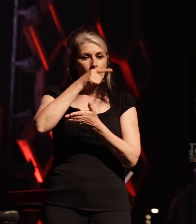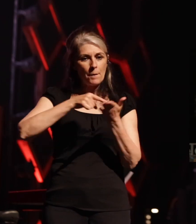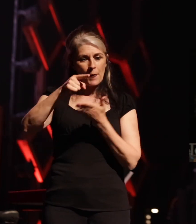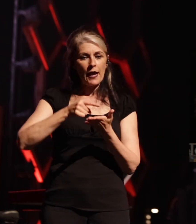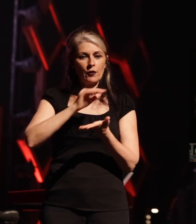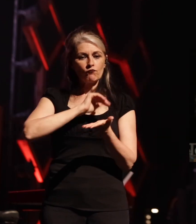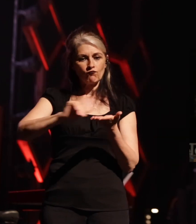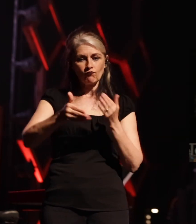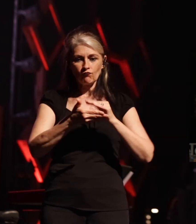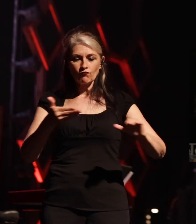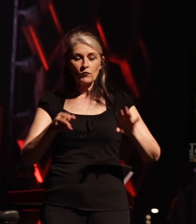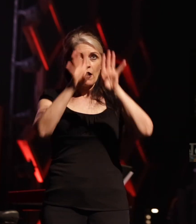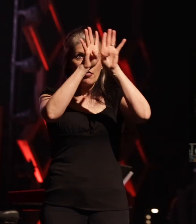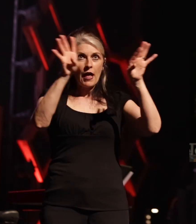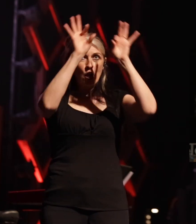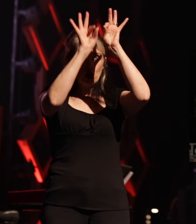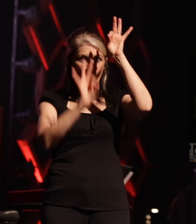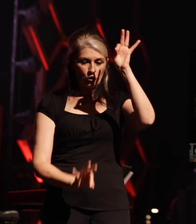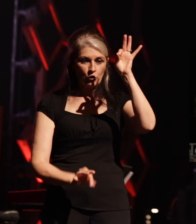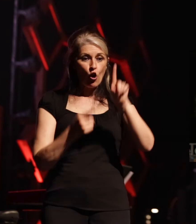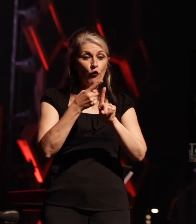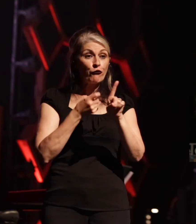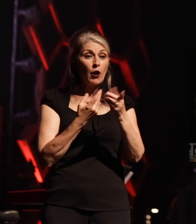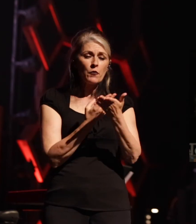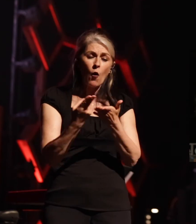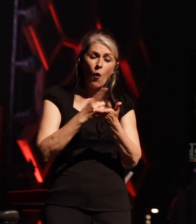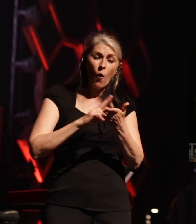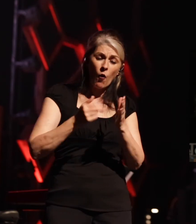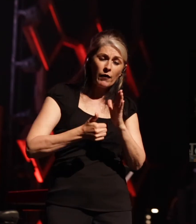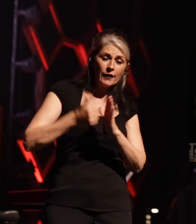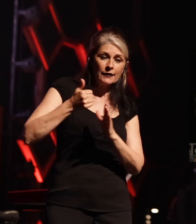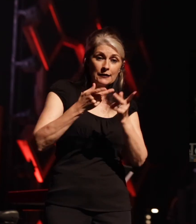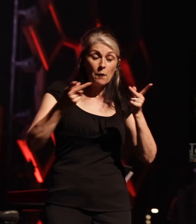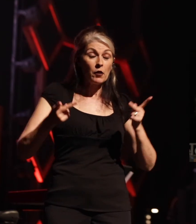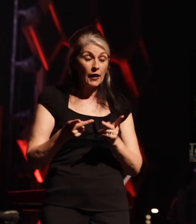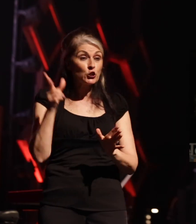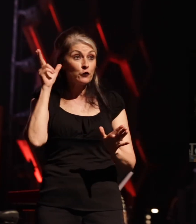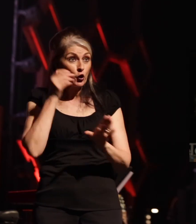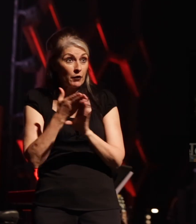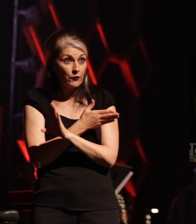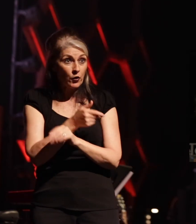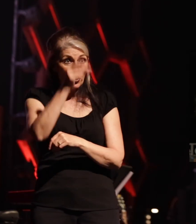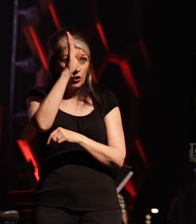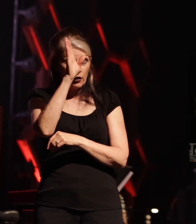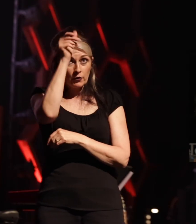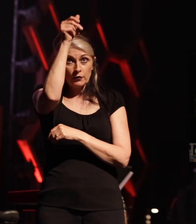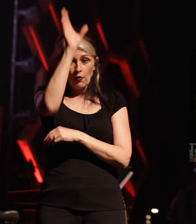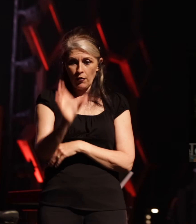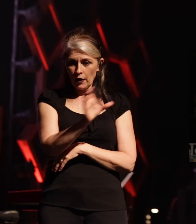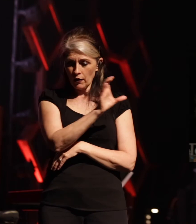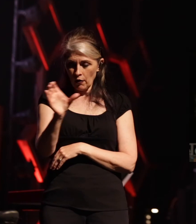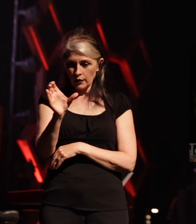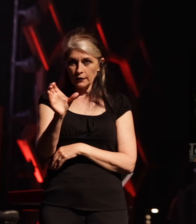the Holy of Holies. When you hear about that, and you may have wondered this before, like God died on the cross and the curtain tore, what does that mean? Well, when you see